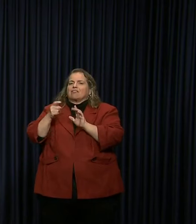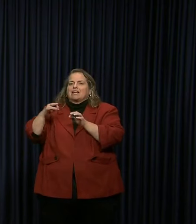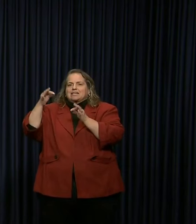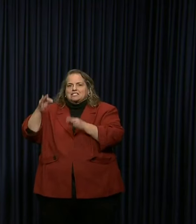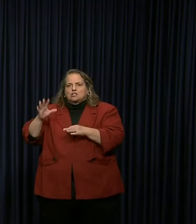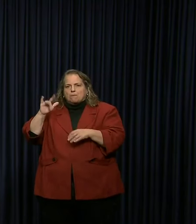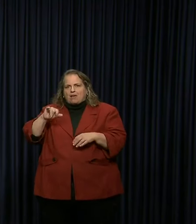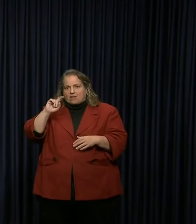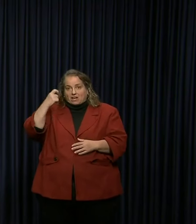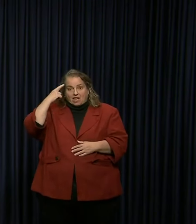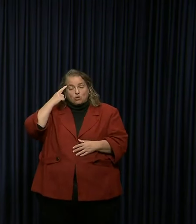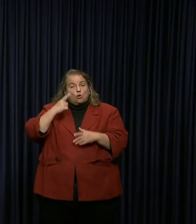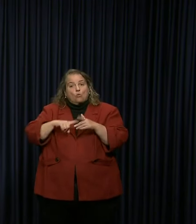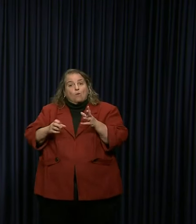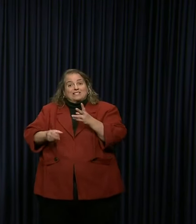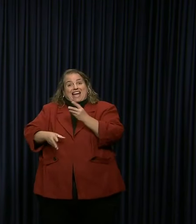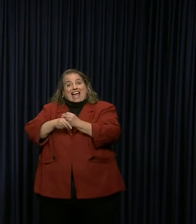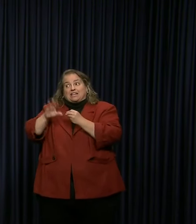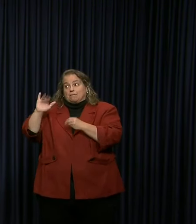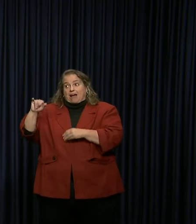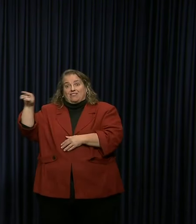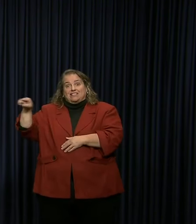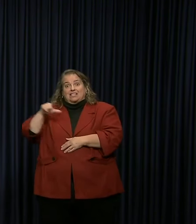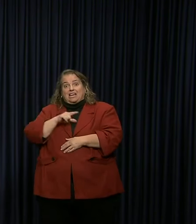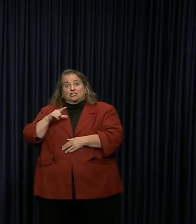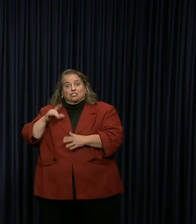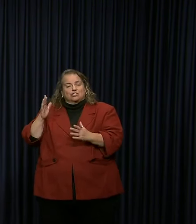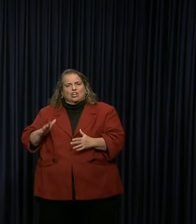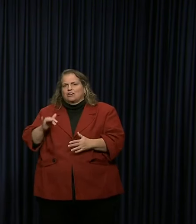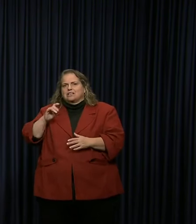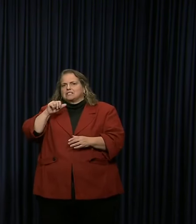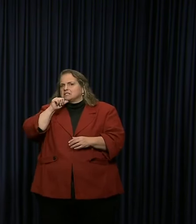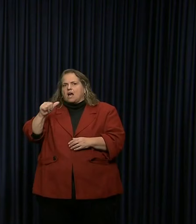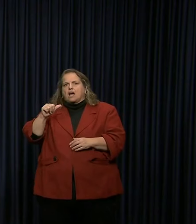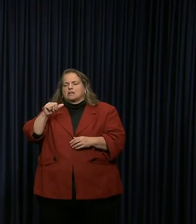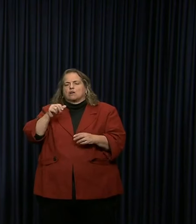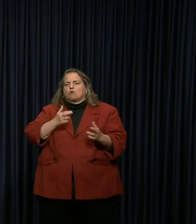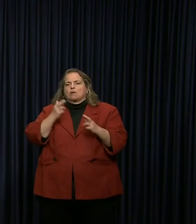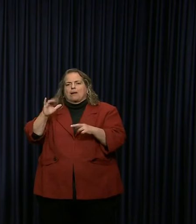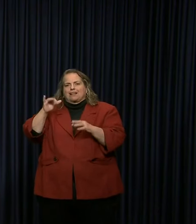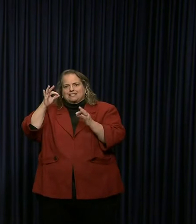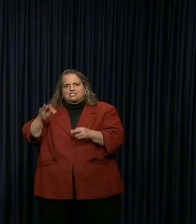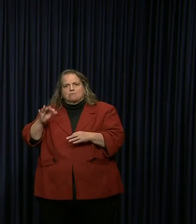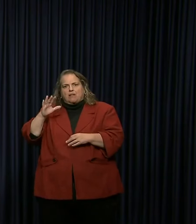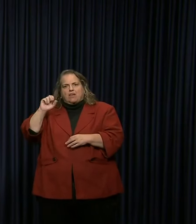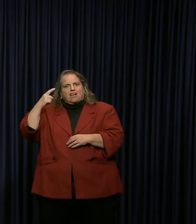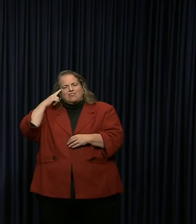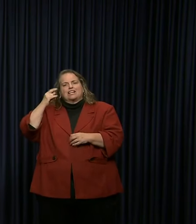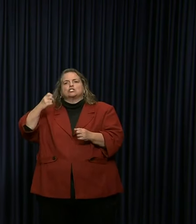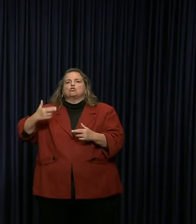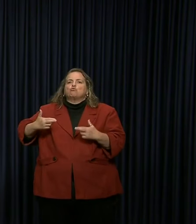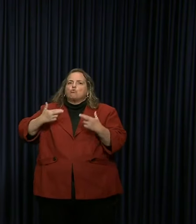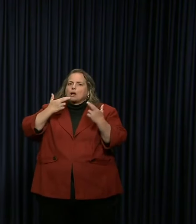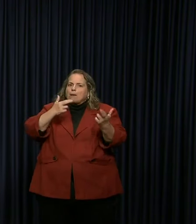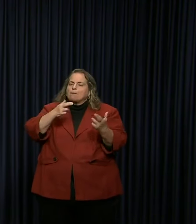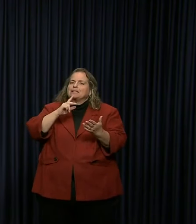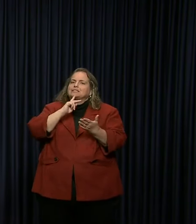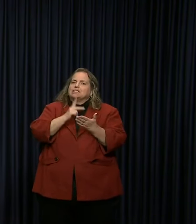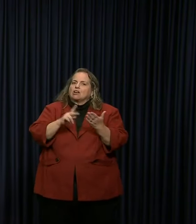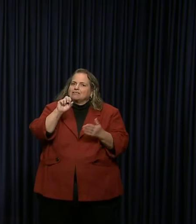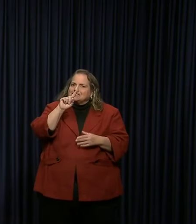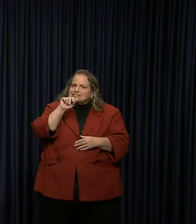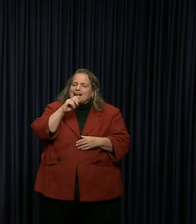the governor. And what was added by this legislature is it's not upon recommendation and decision by the governor, it's upon recommendation by the Secretary of State